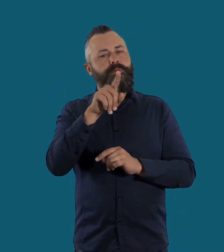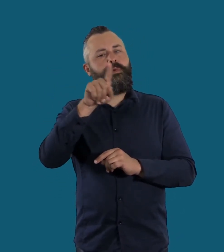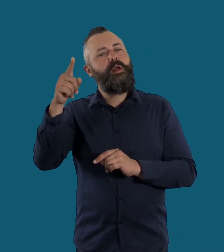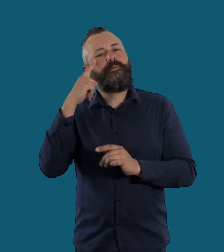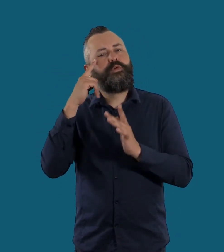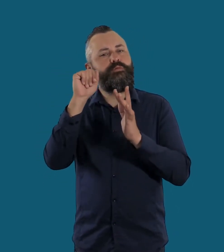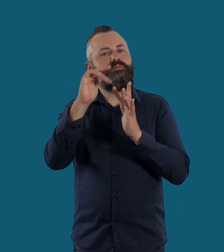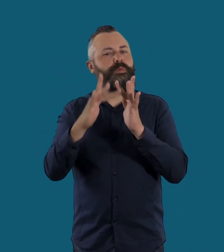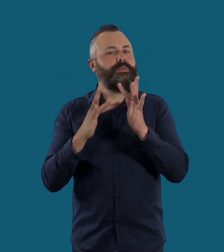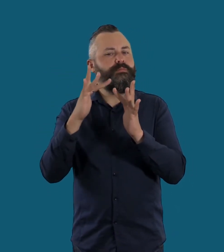the Bureau of Meteorology